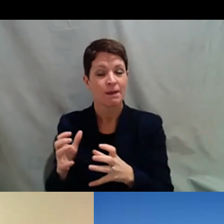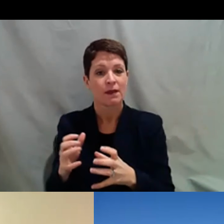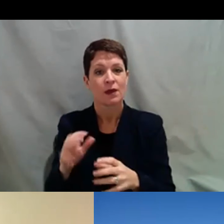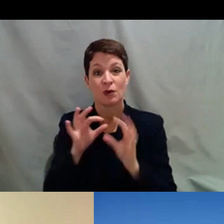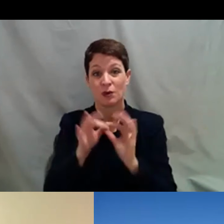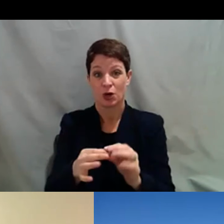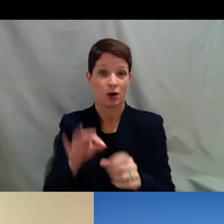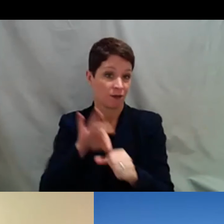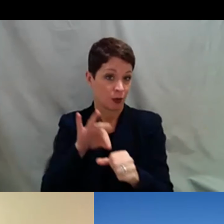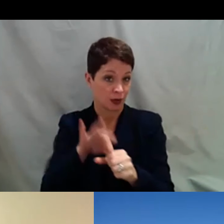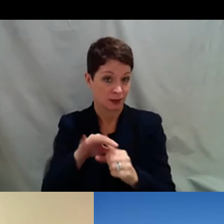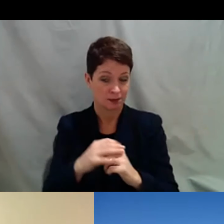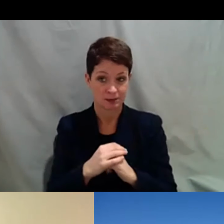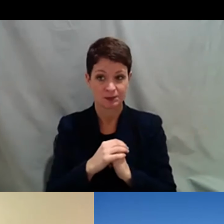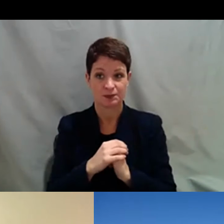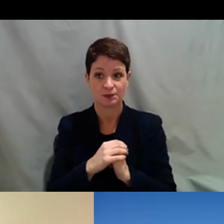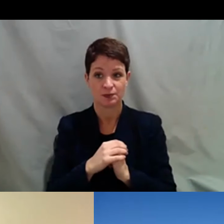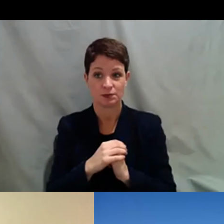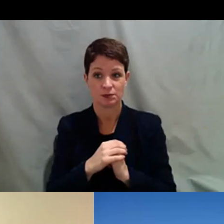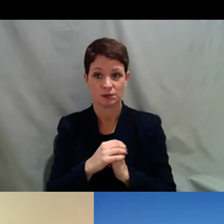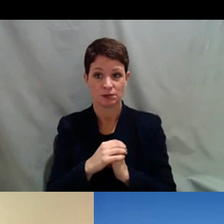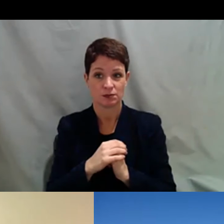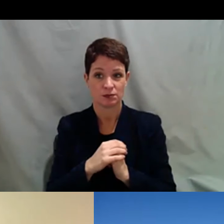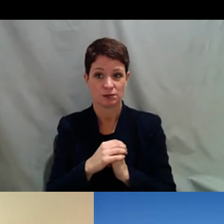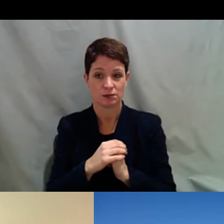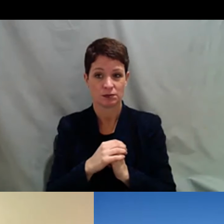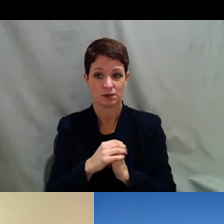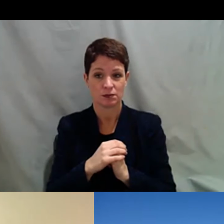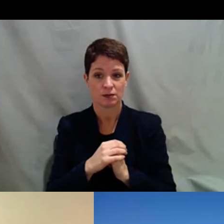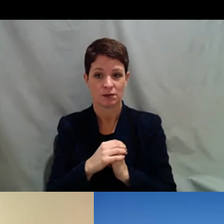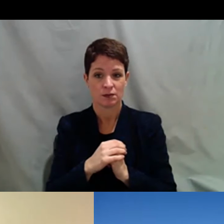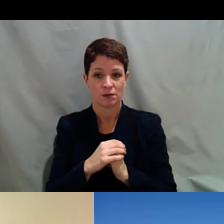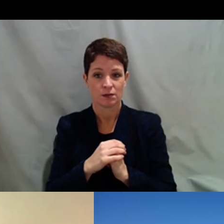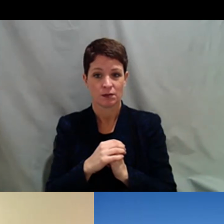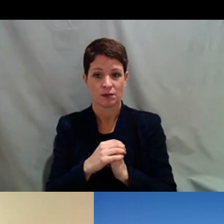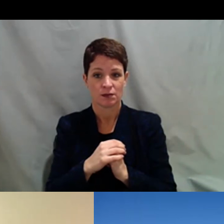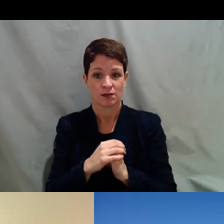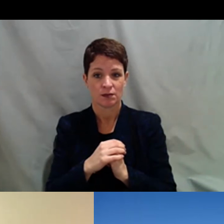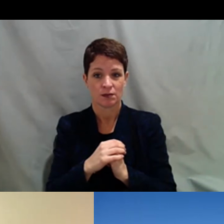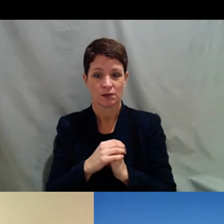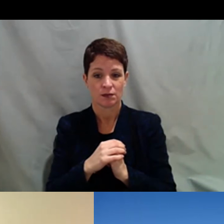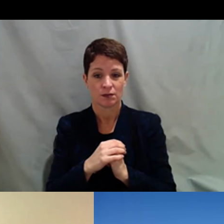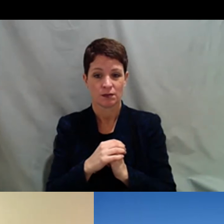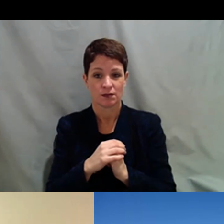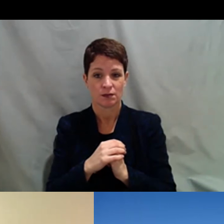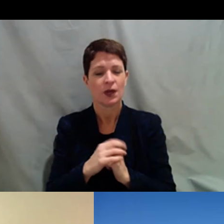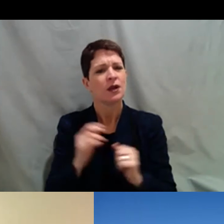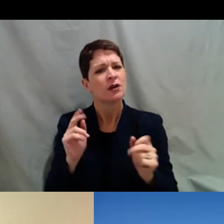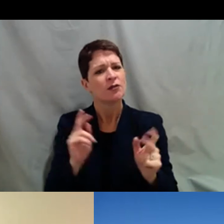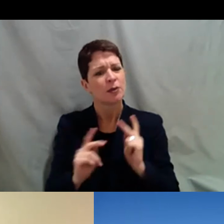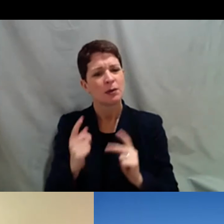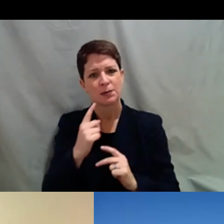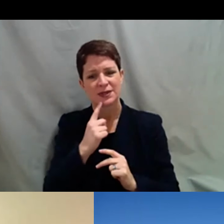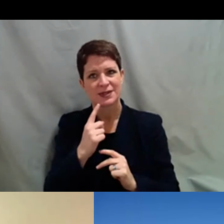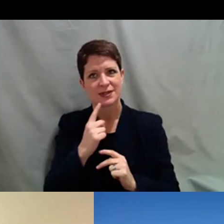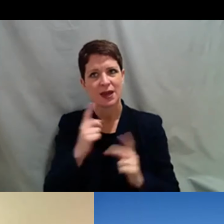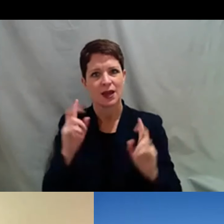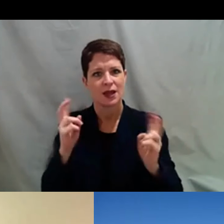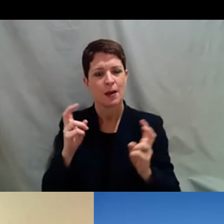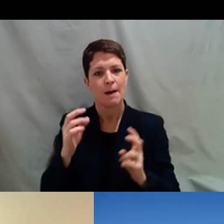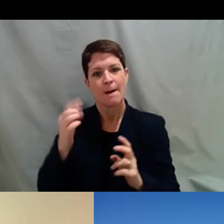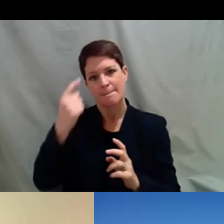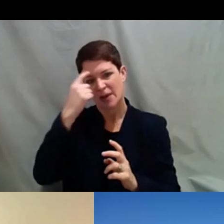voting. And to say that the idea of mental